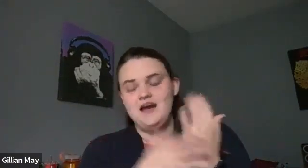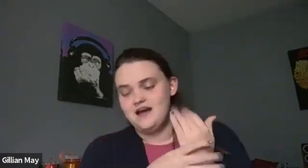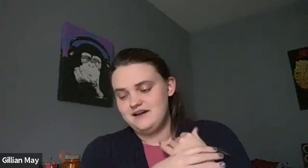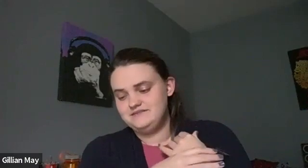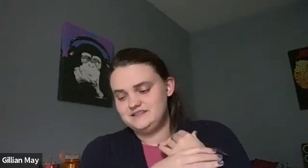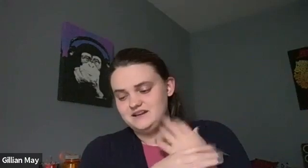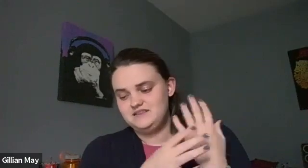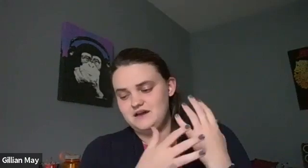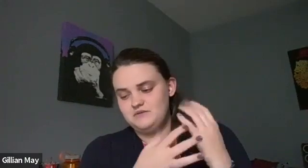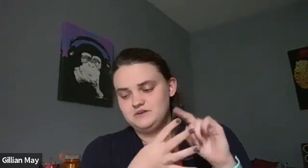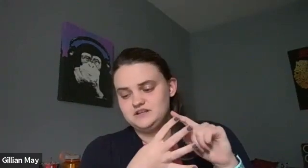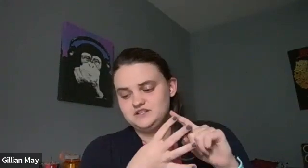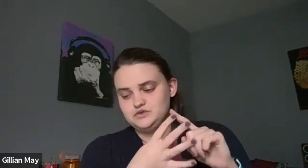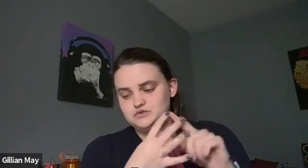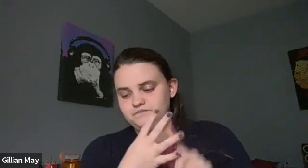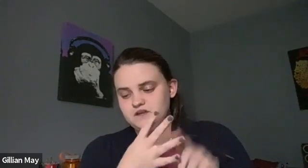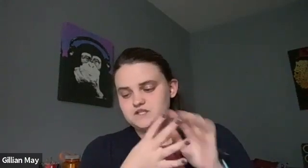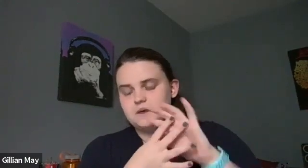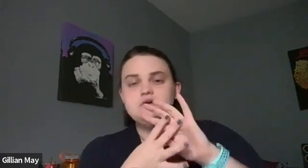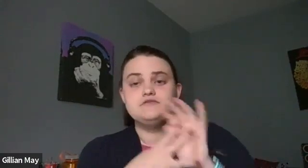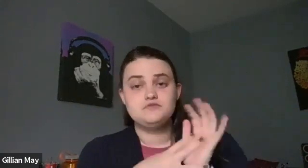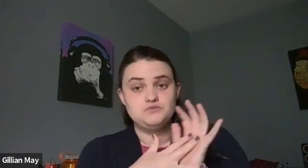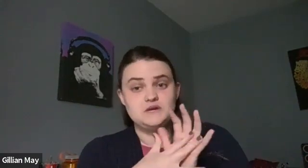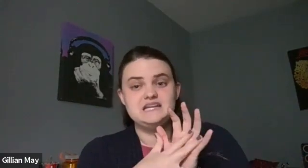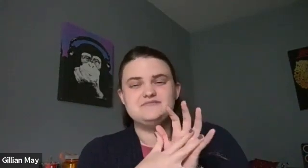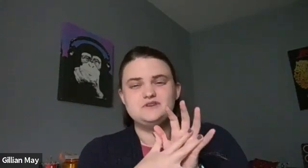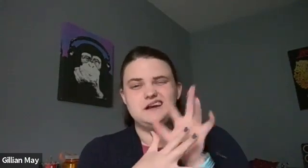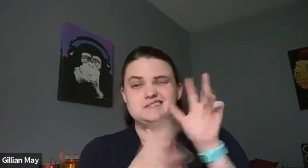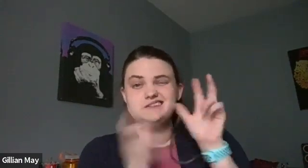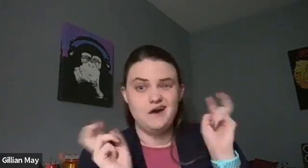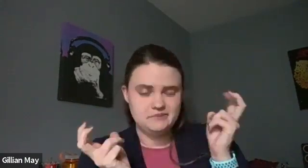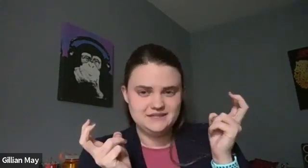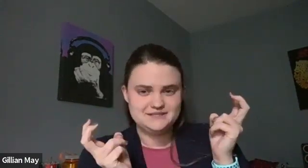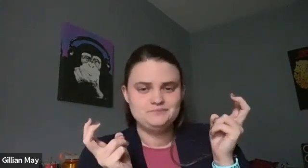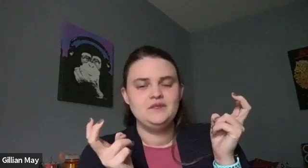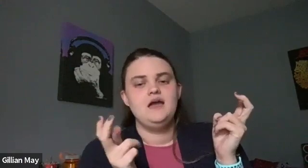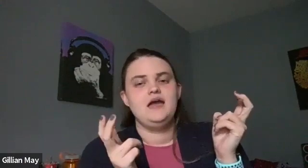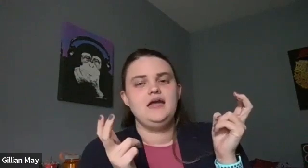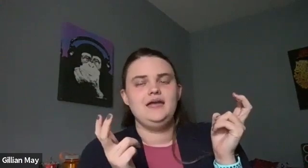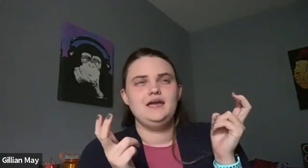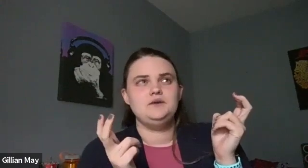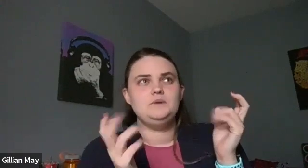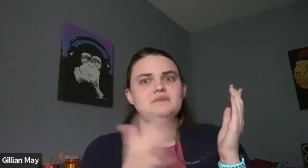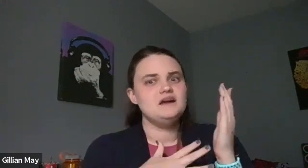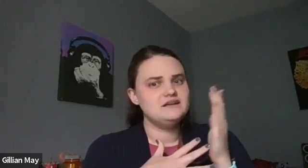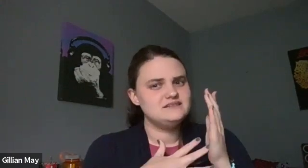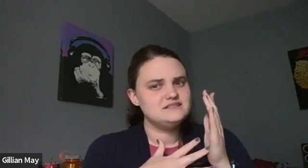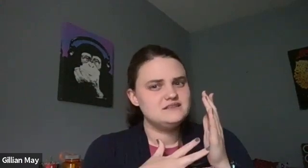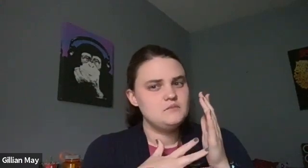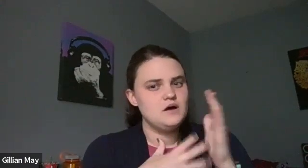I have decided that we were going to do, so I put 3 different kind of topics, and we may not get to some of